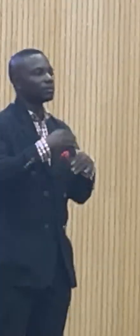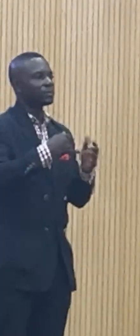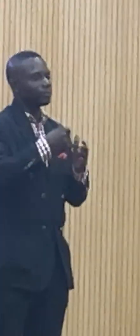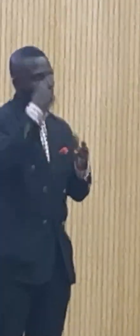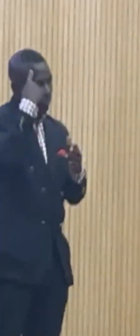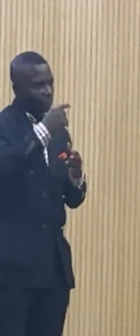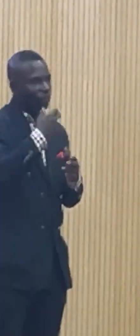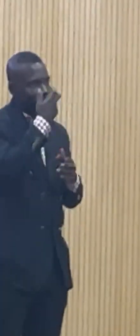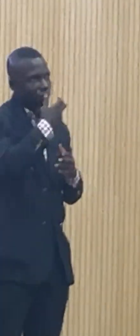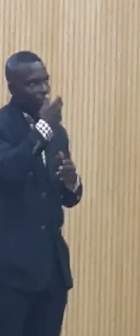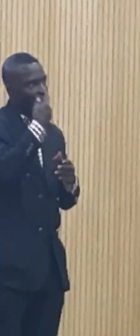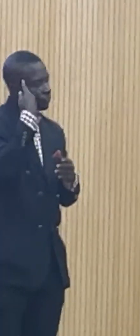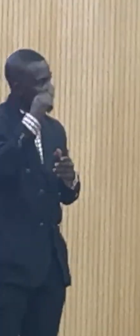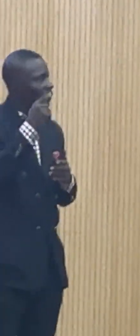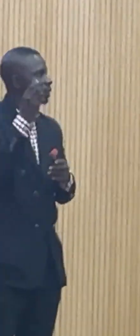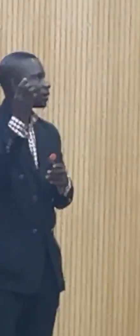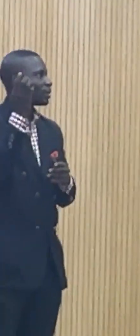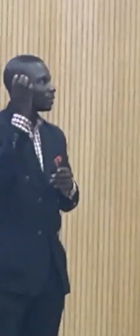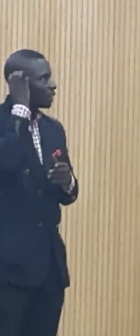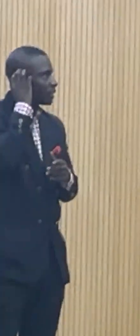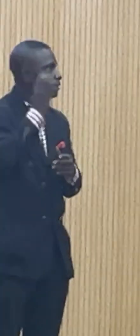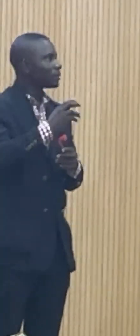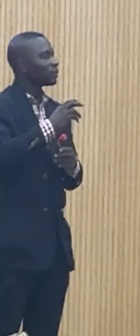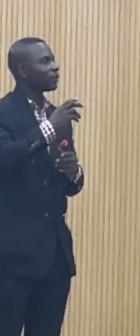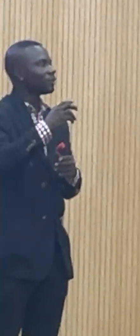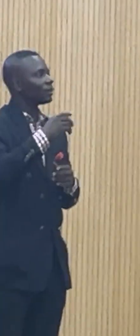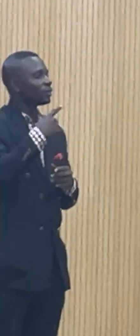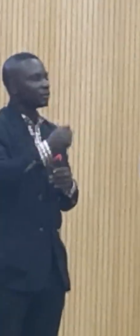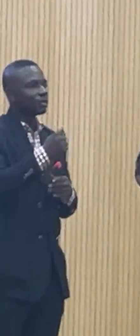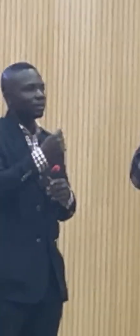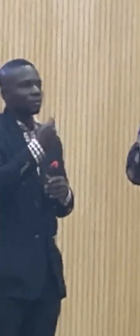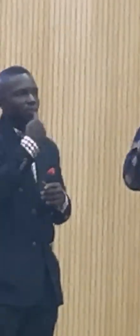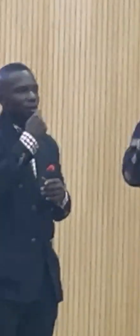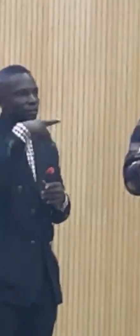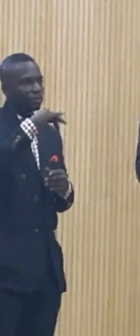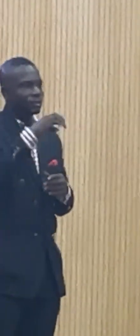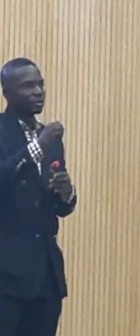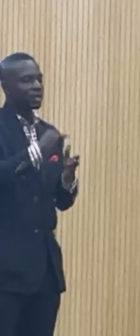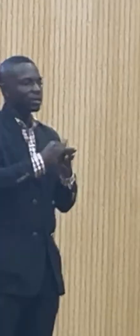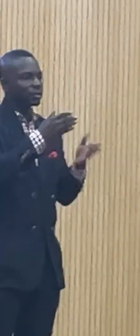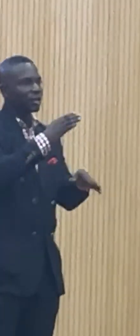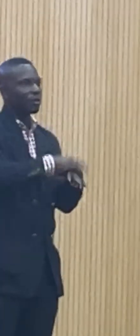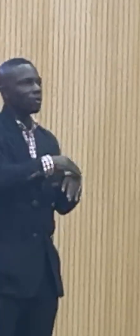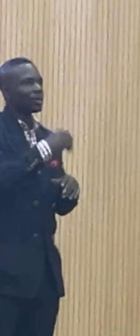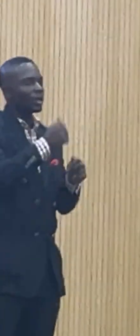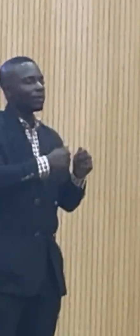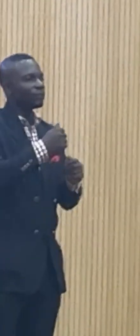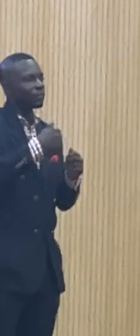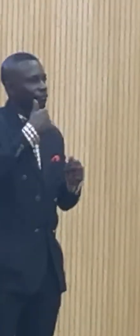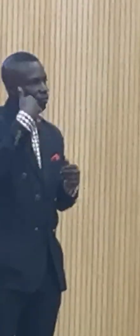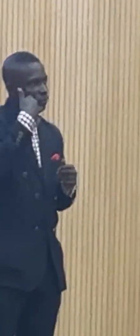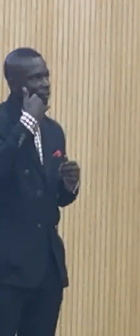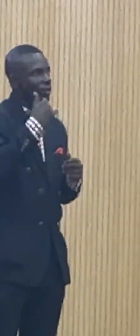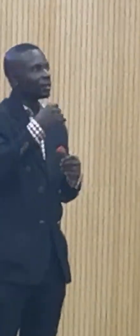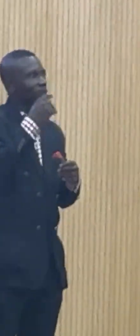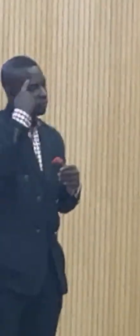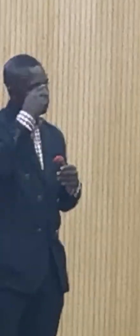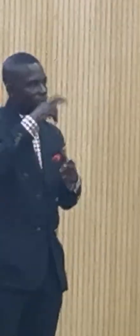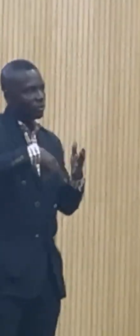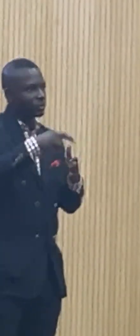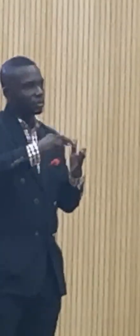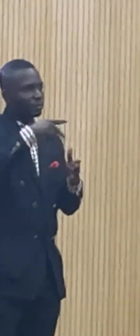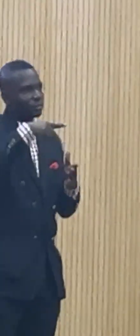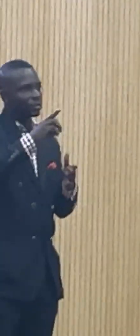for speech, for hearing, we use the speech and the mouthpiece, which is available on every mobile device. For reading,